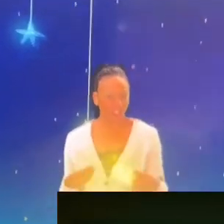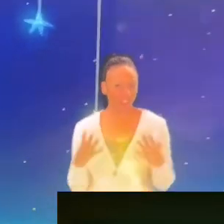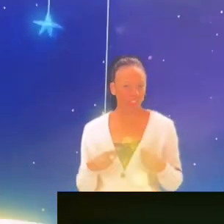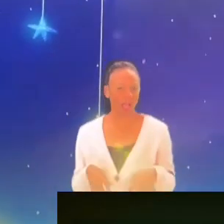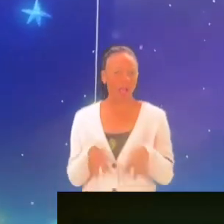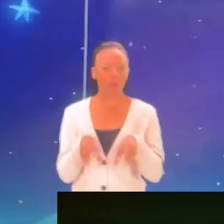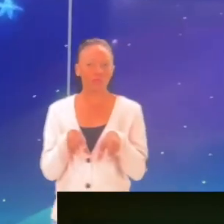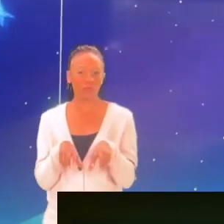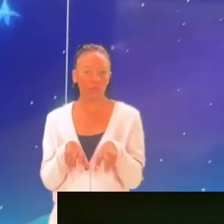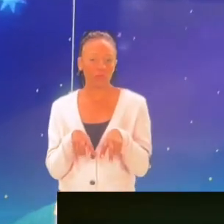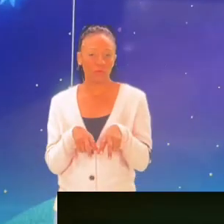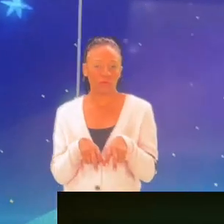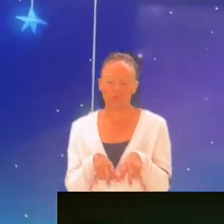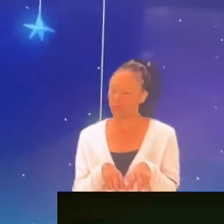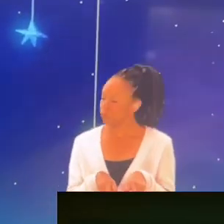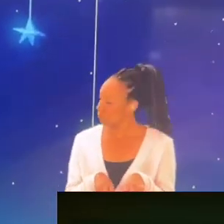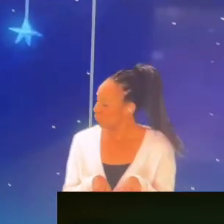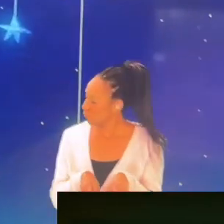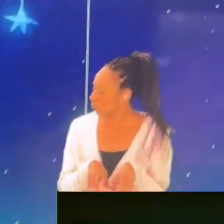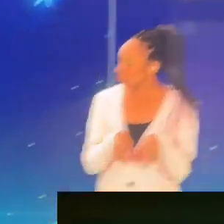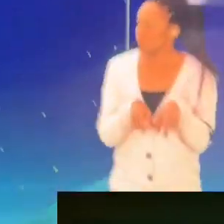A downy feathered owl.